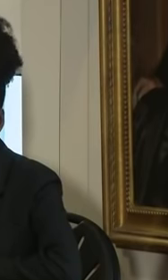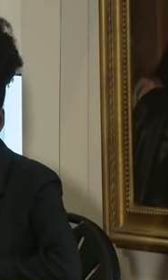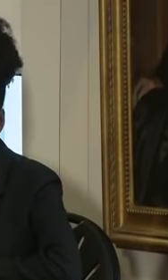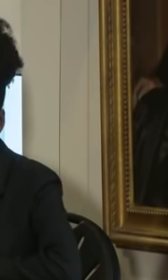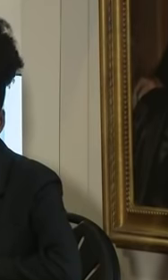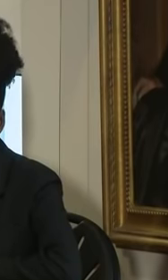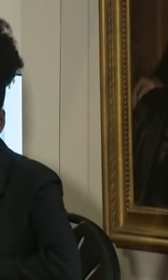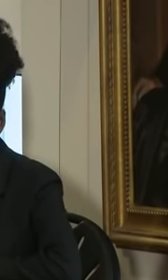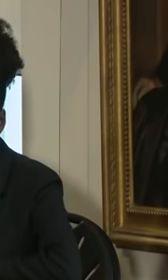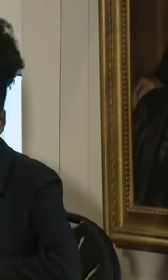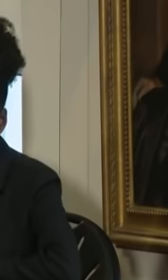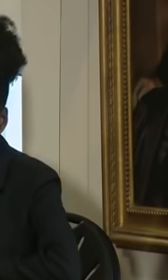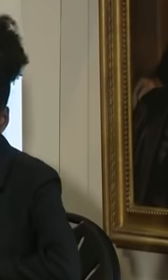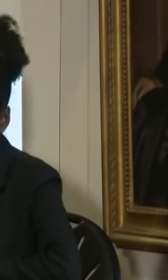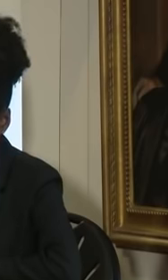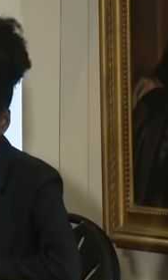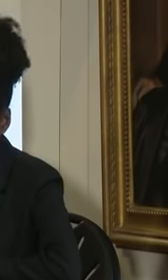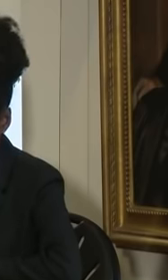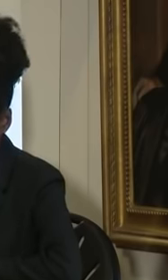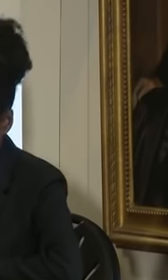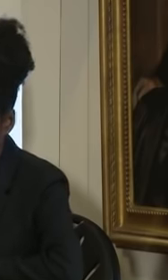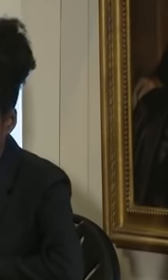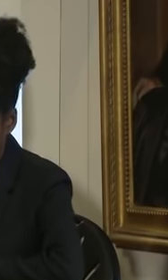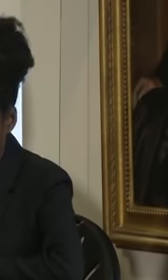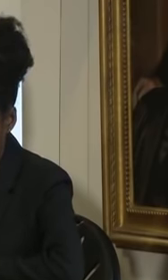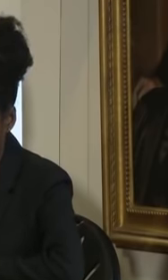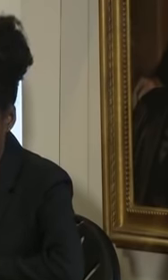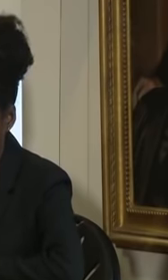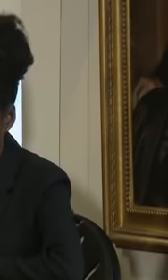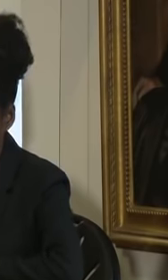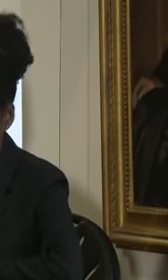day to protect their communities. We're keeping everyone updated as